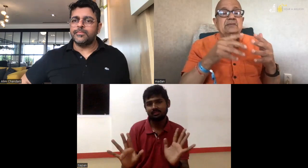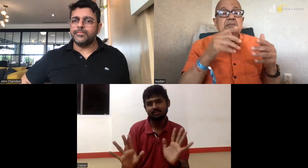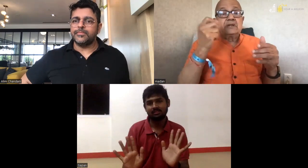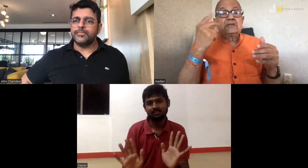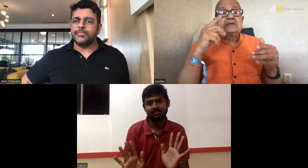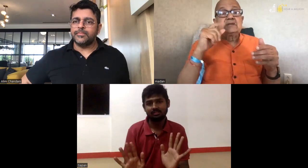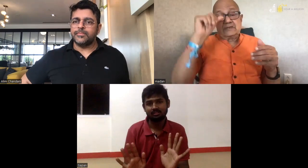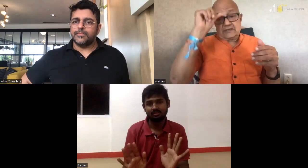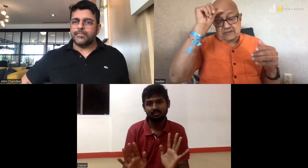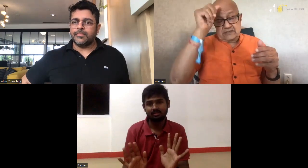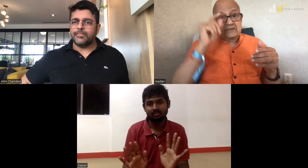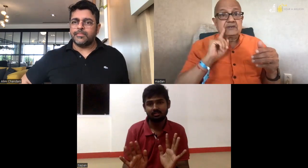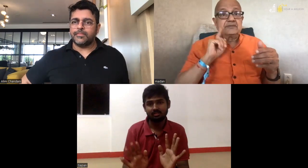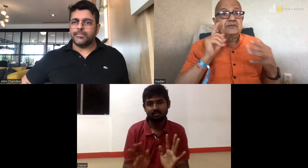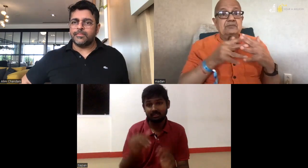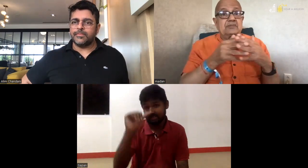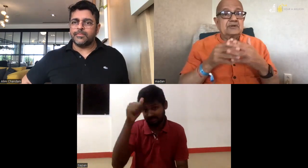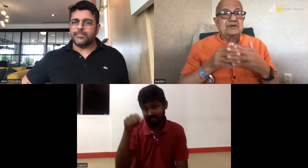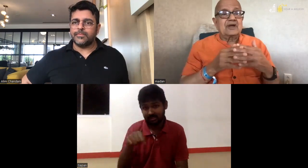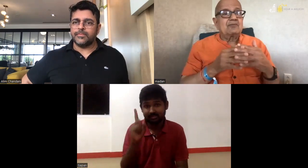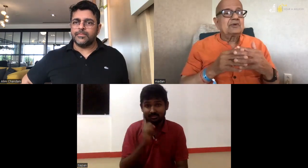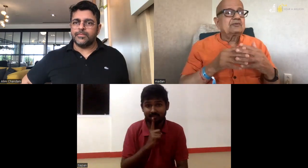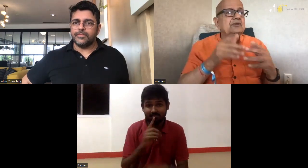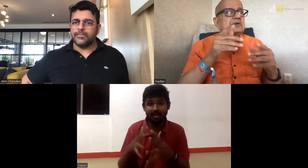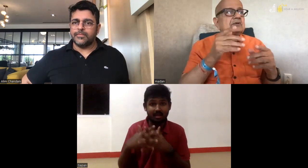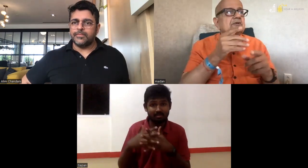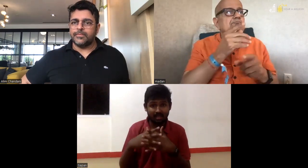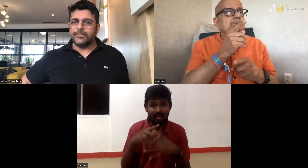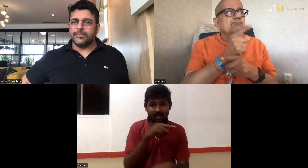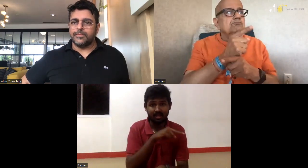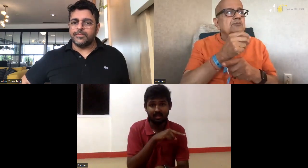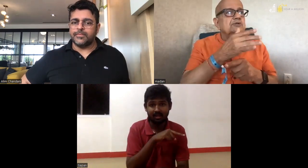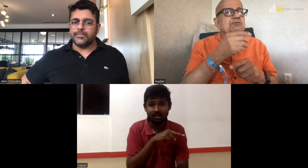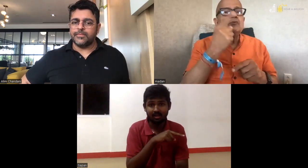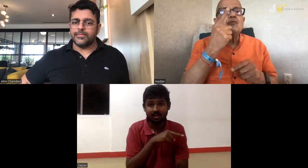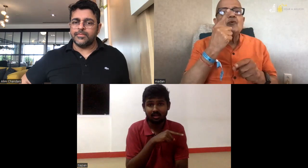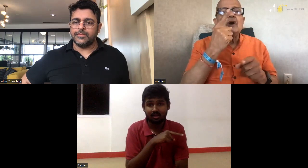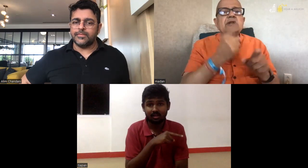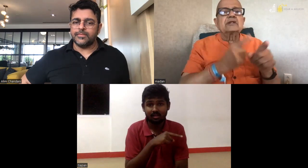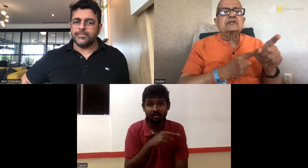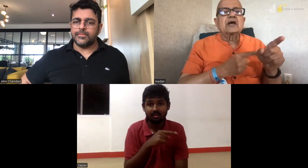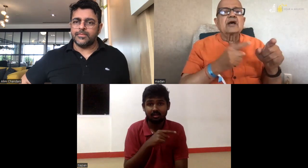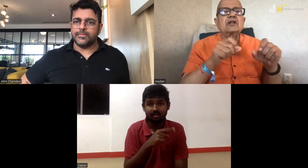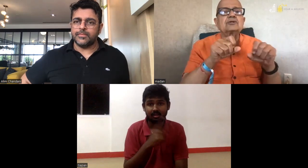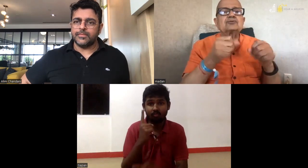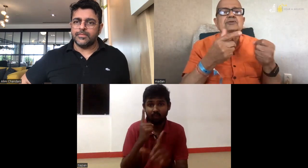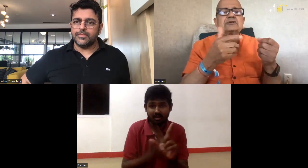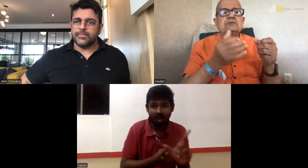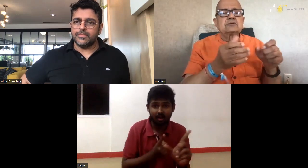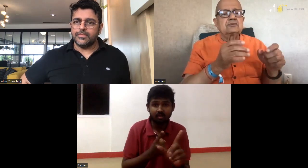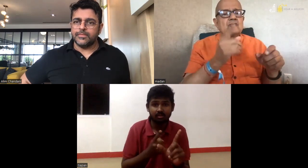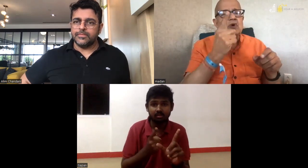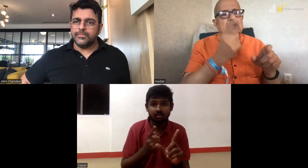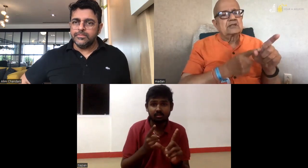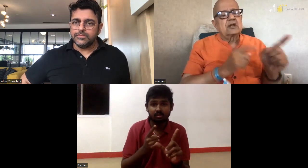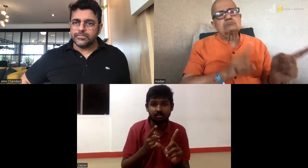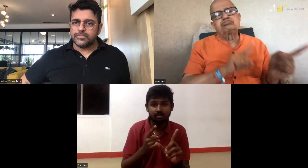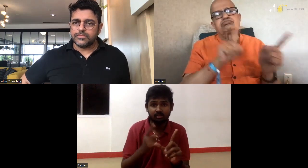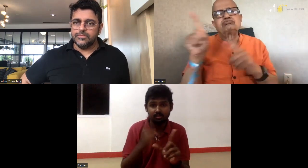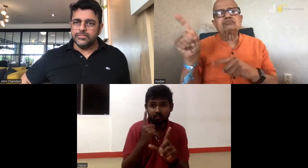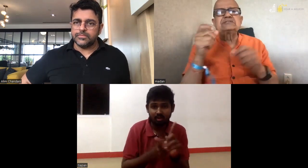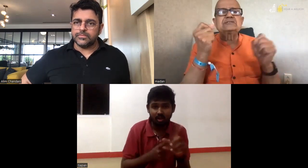me. So you're saying that you are 81. That's good. You have a golden heart, and you